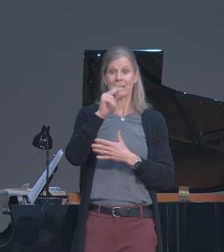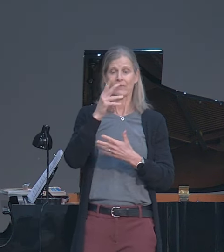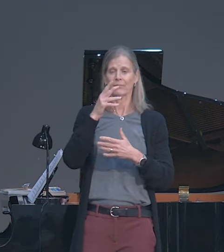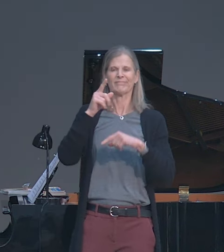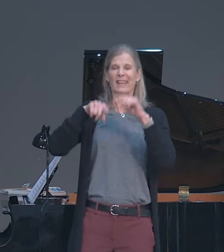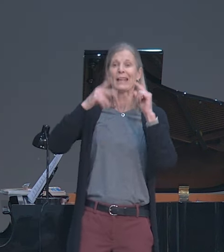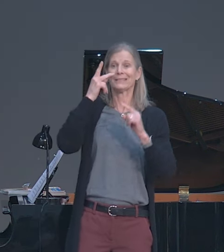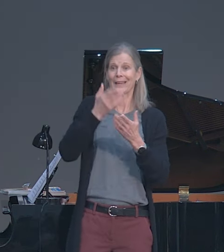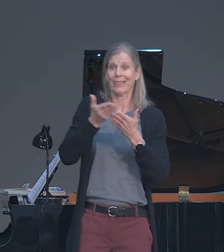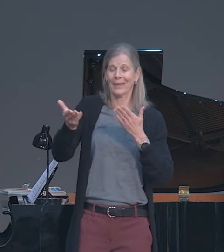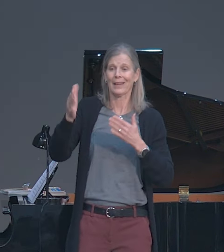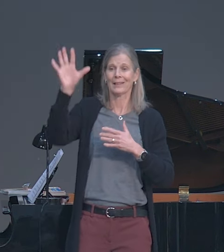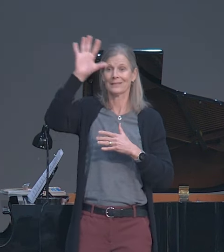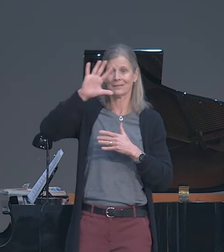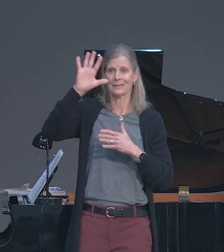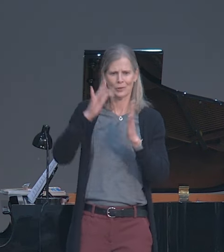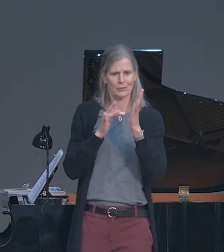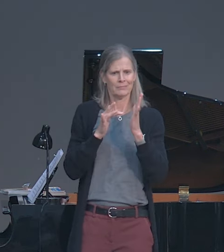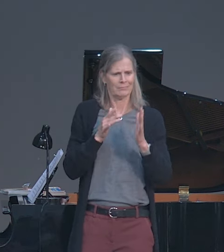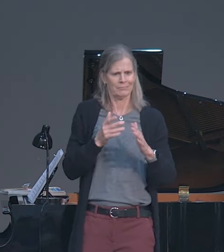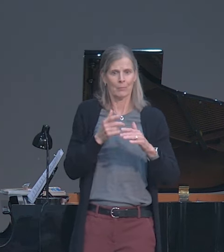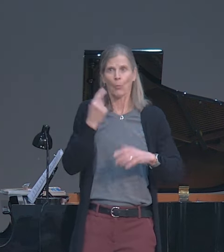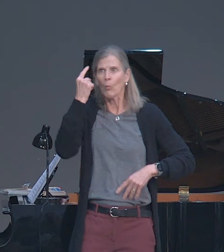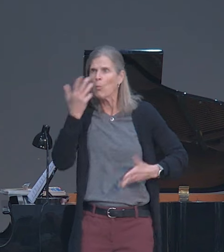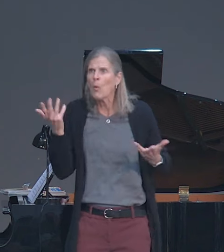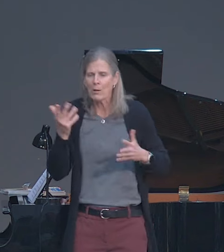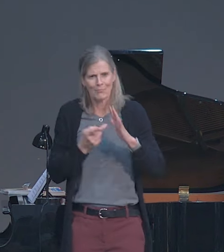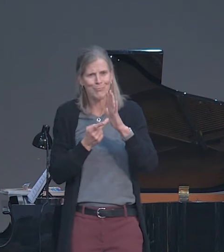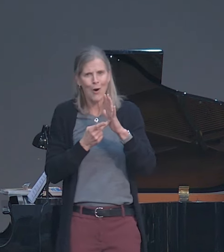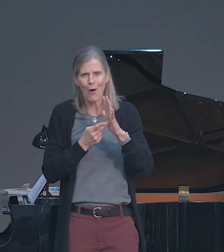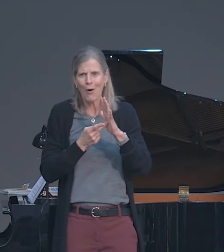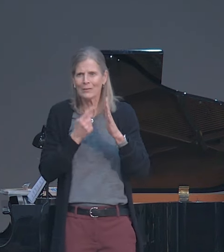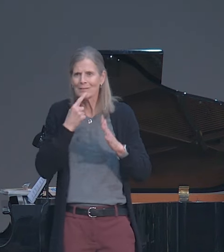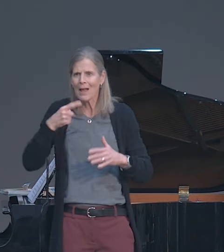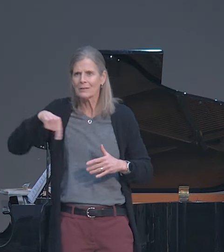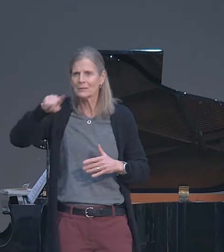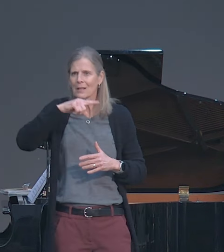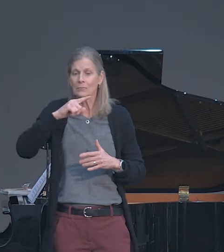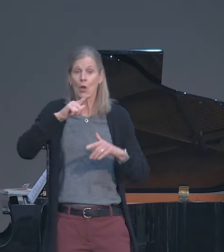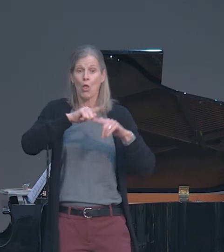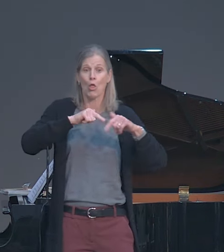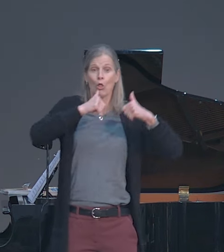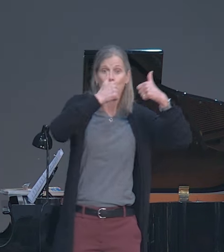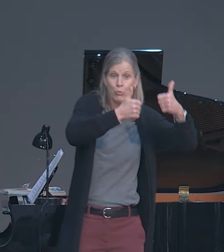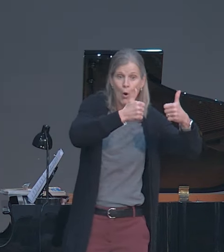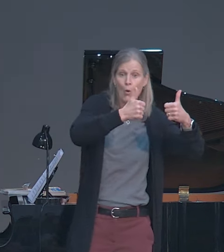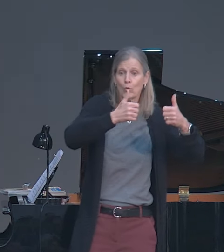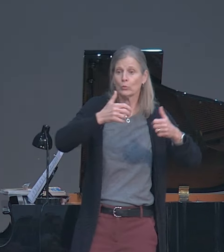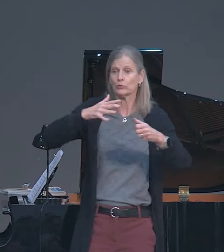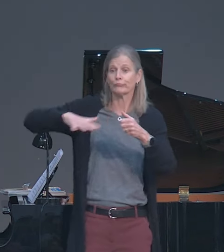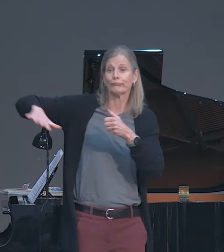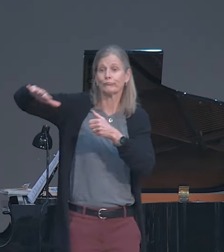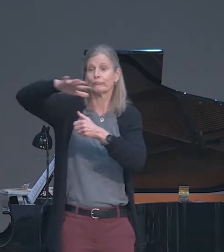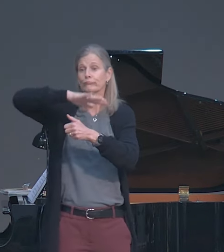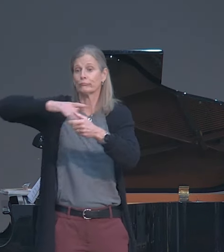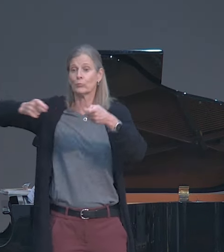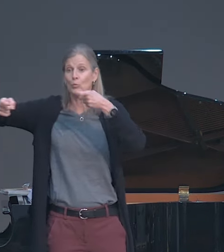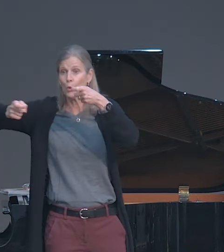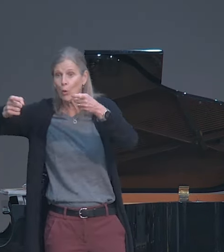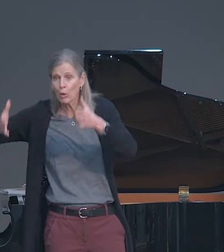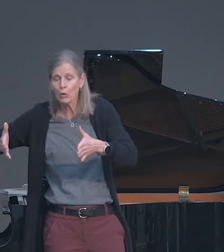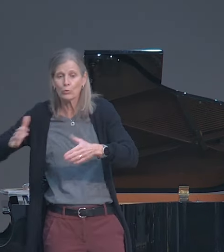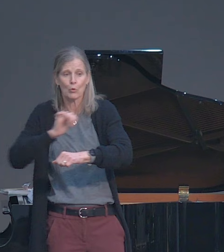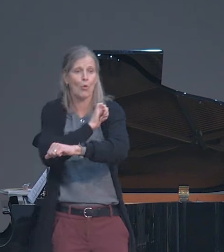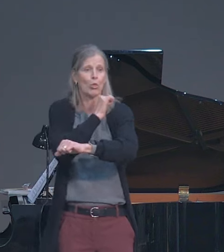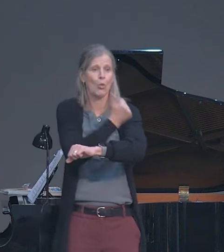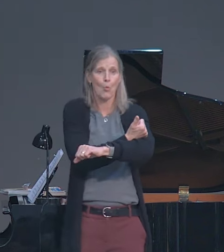Jesus created. Paul actually tells us. He says, whether thrones or dominions or rulers or